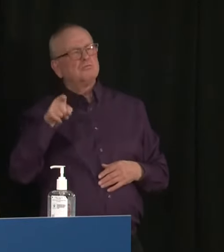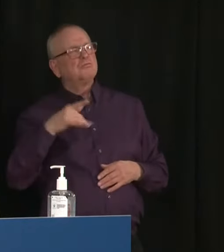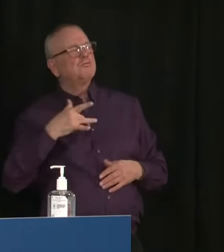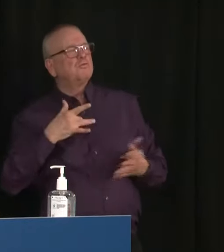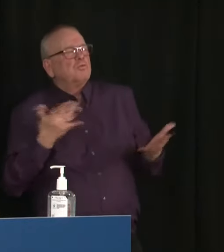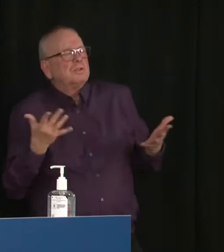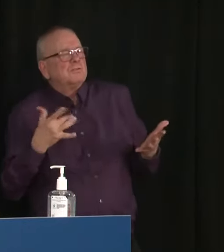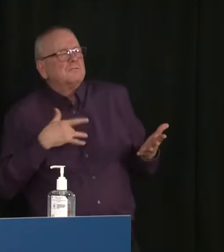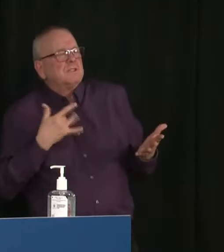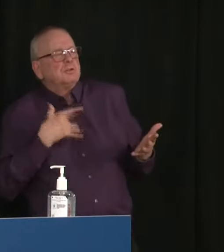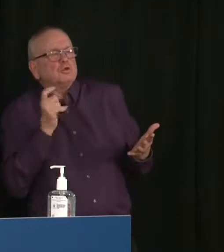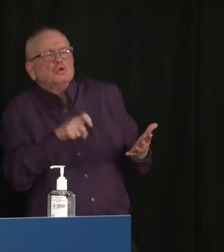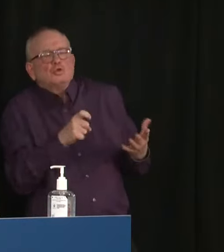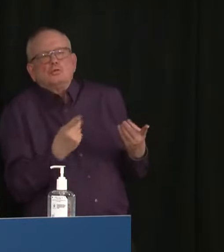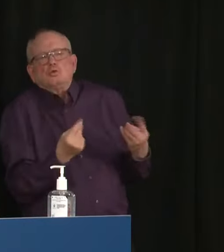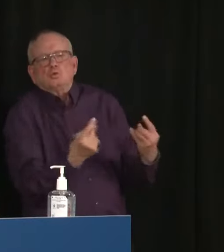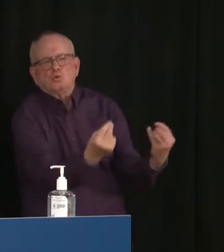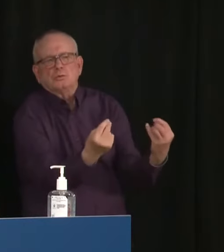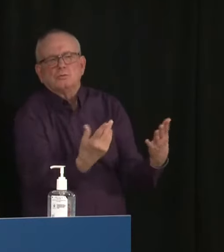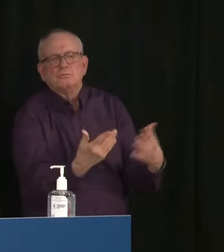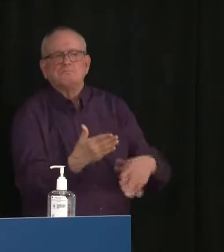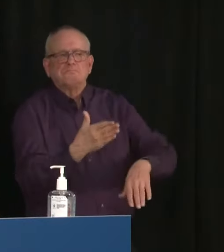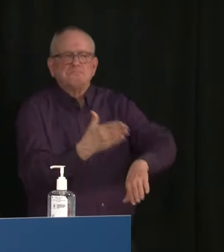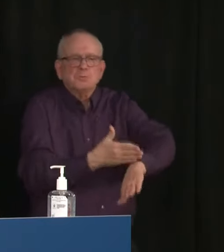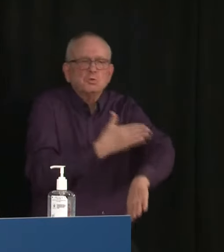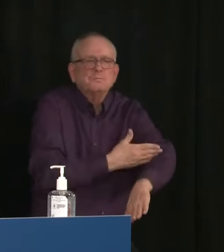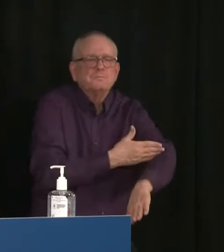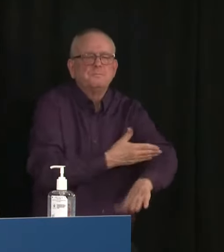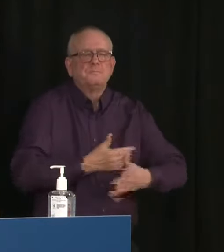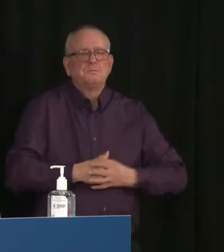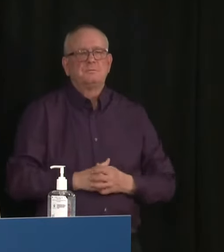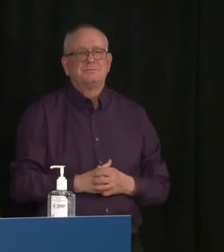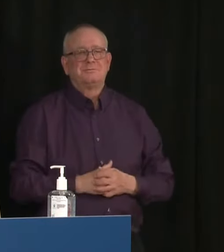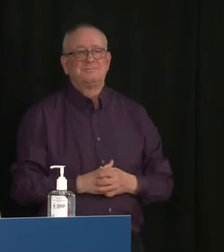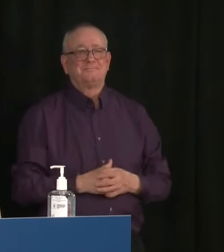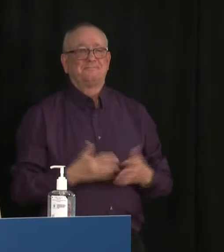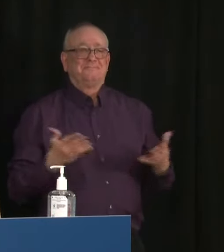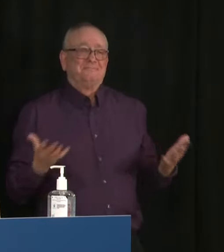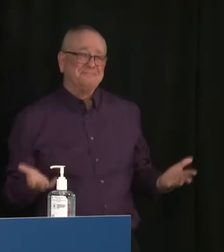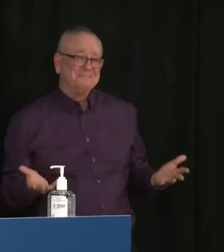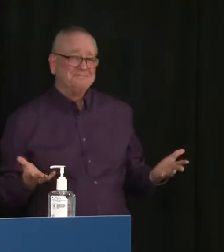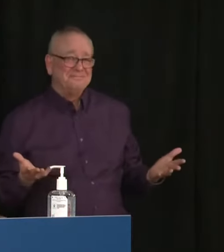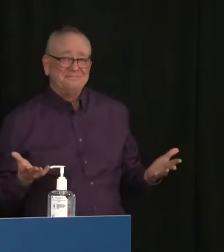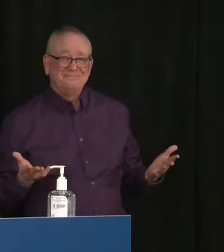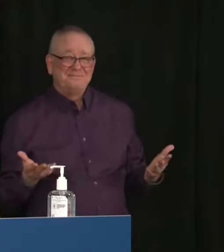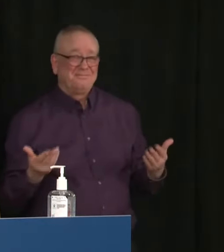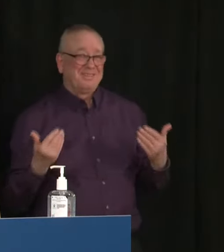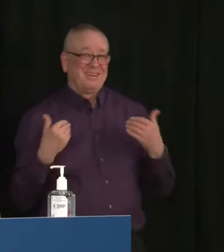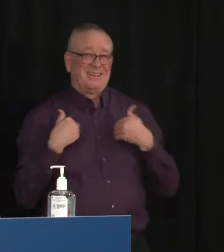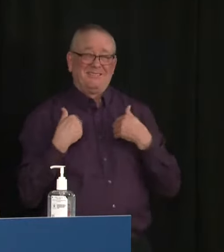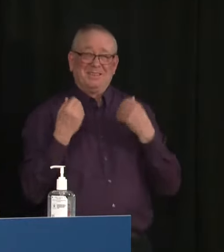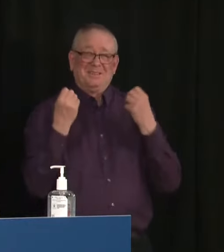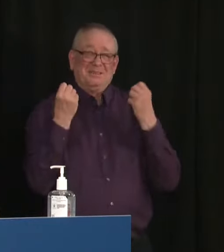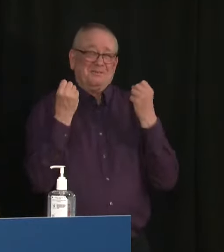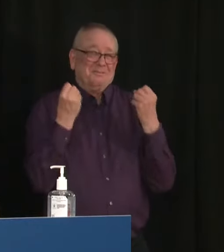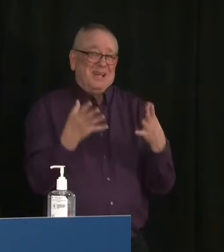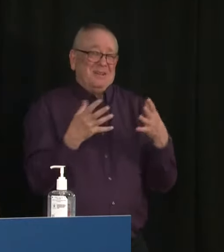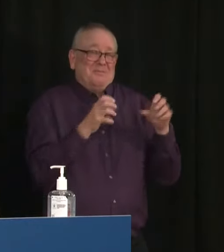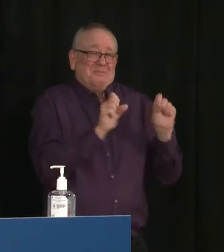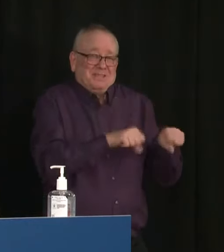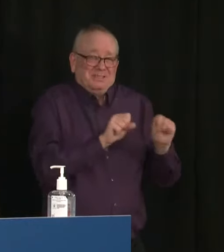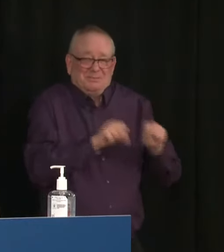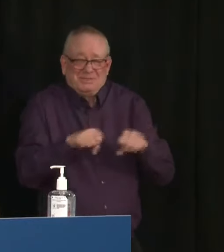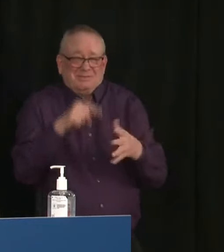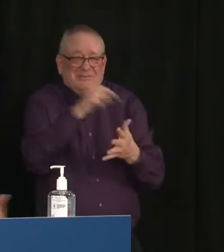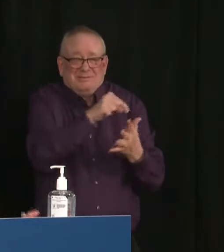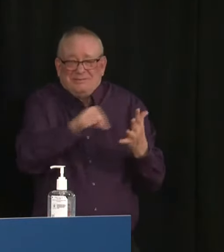that we need to do, and one of the things obviously that we need to do is to work with those across the province